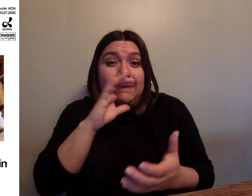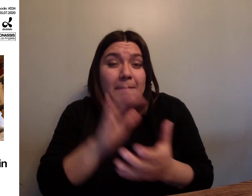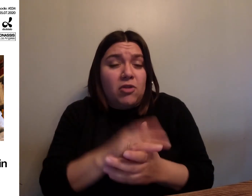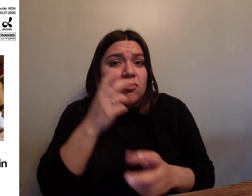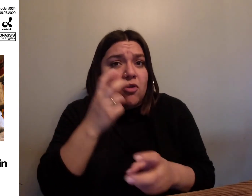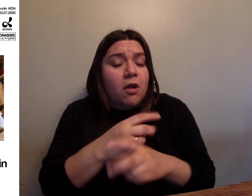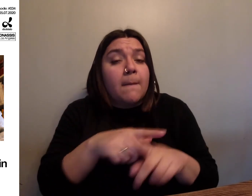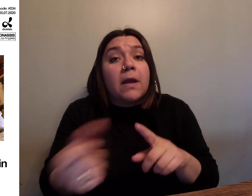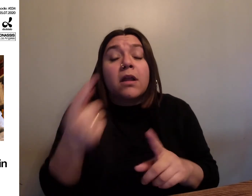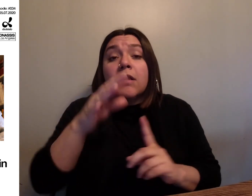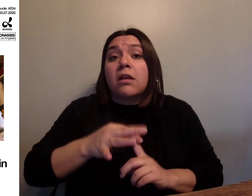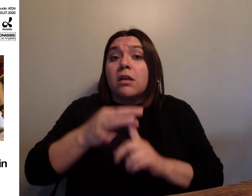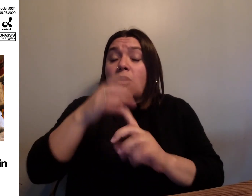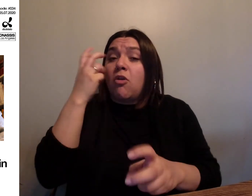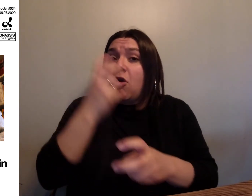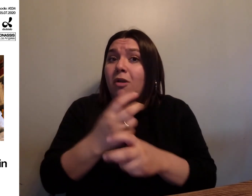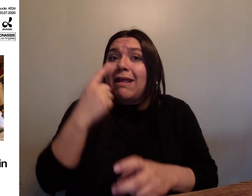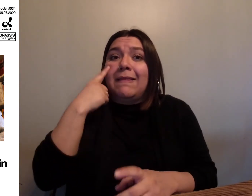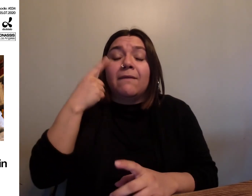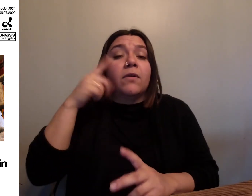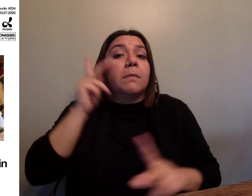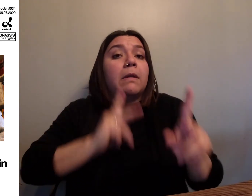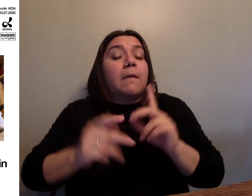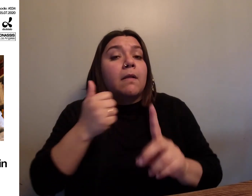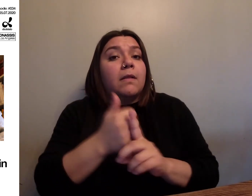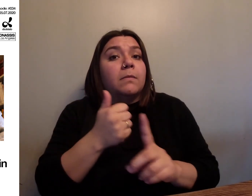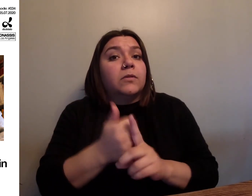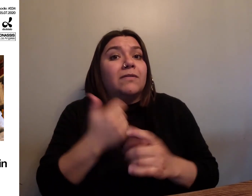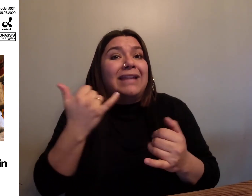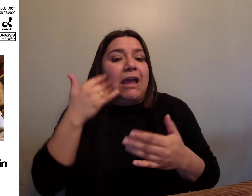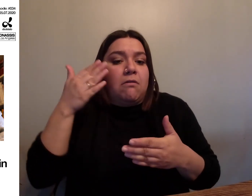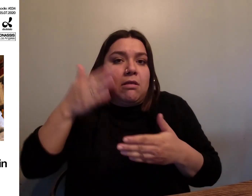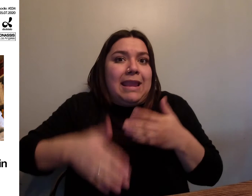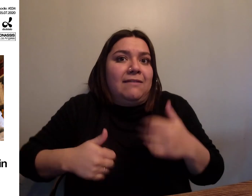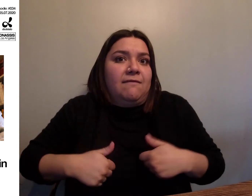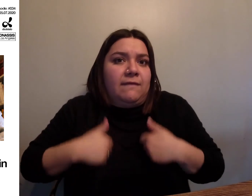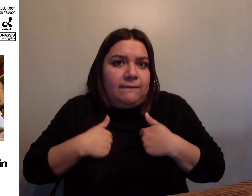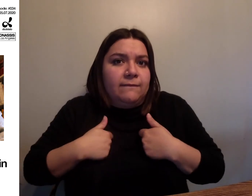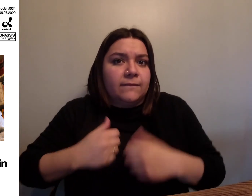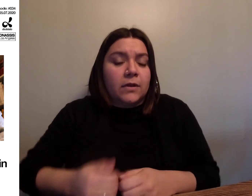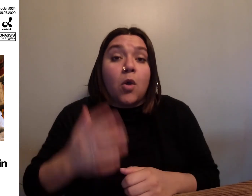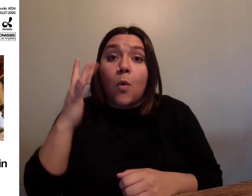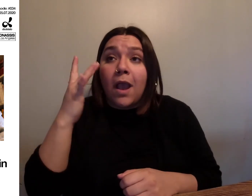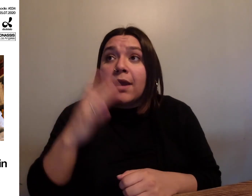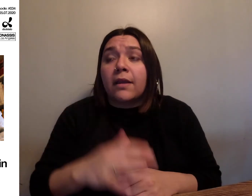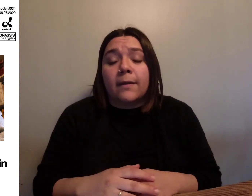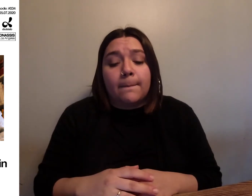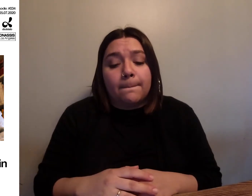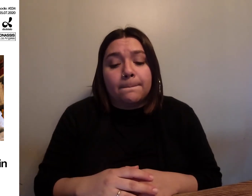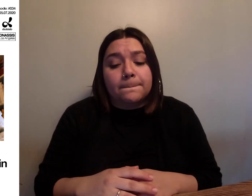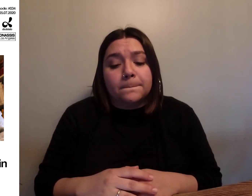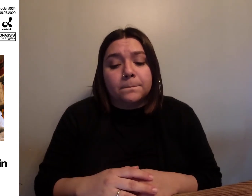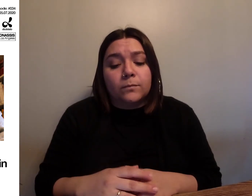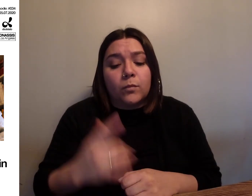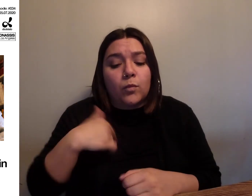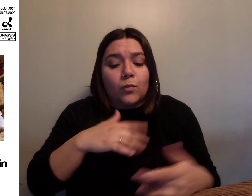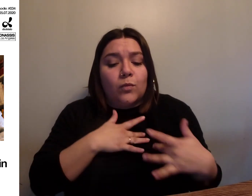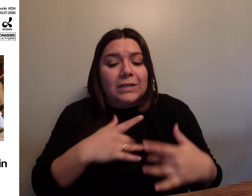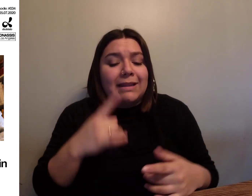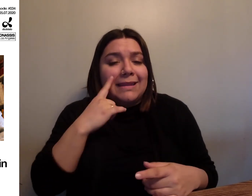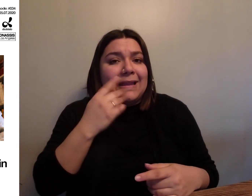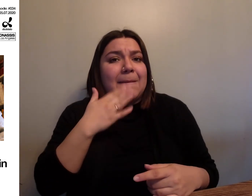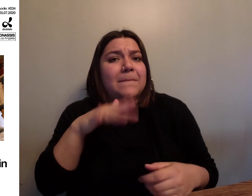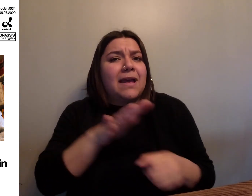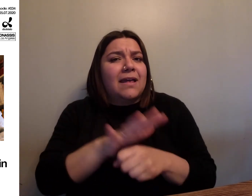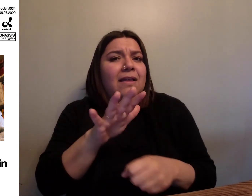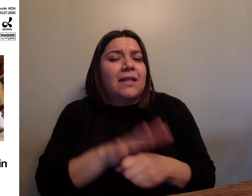But it is especially hard, I think, for someone who's at the end of life, because we think it's